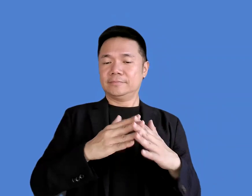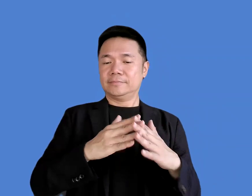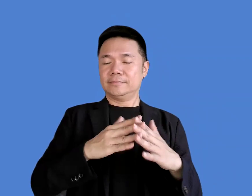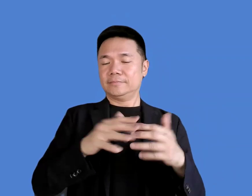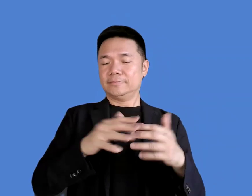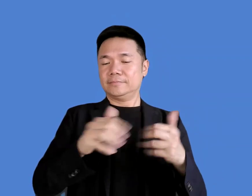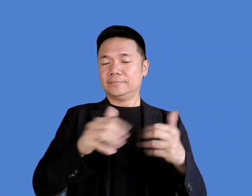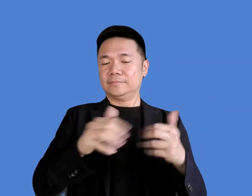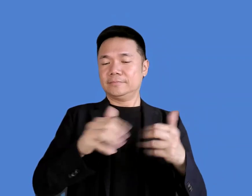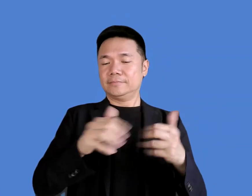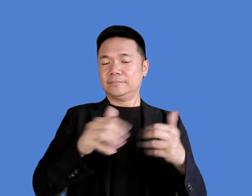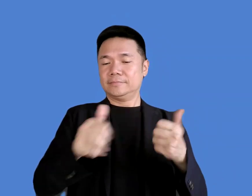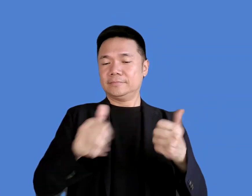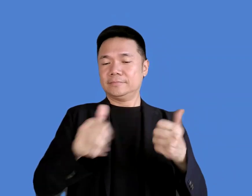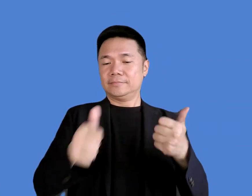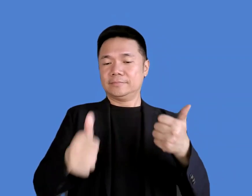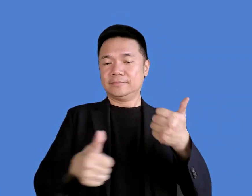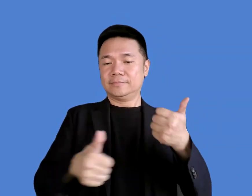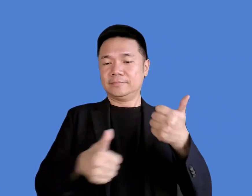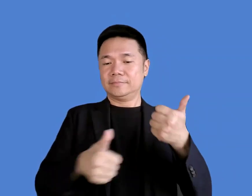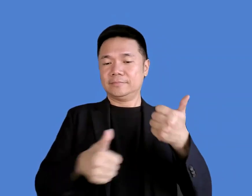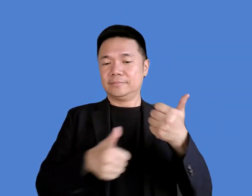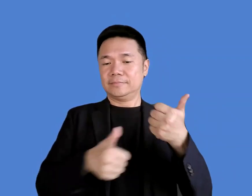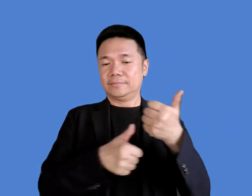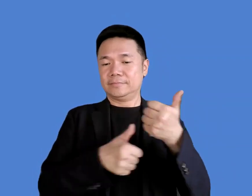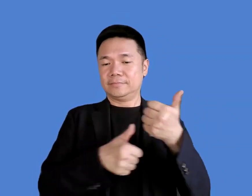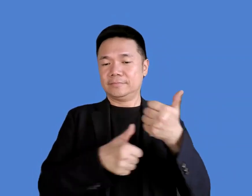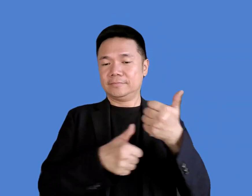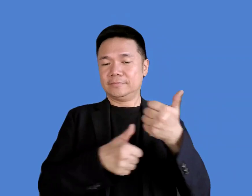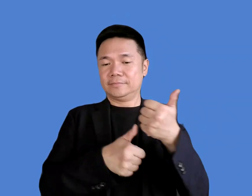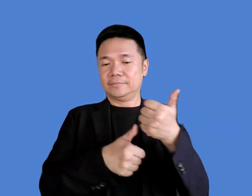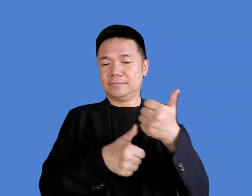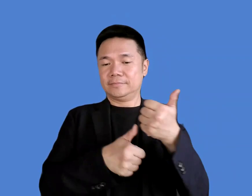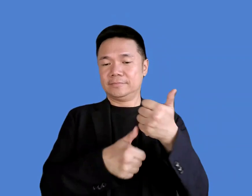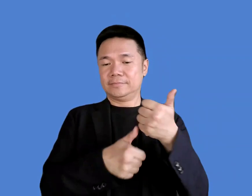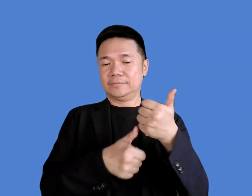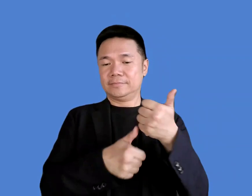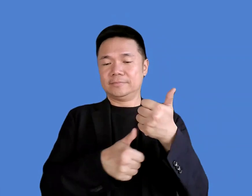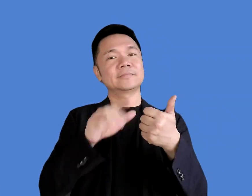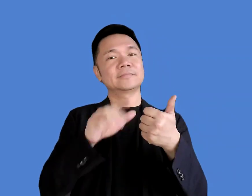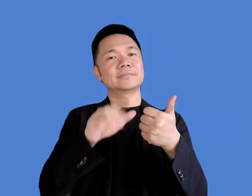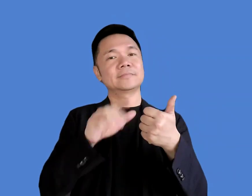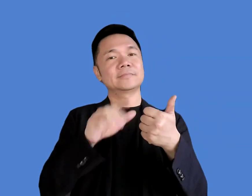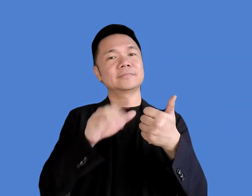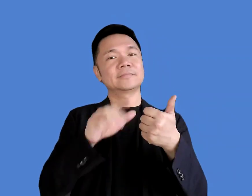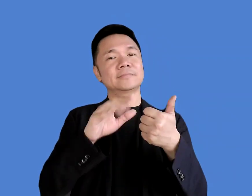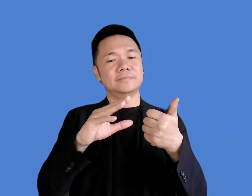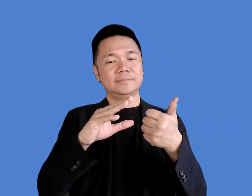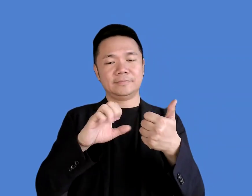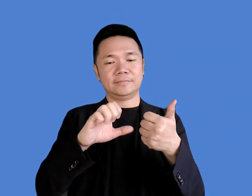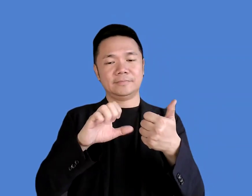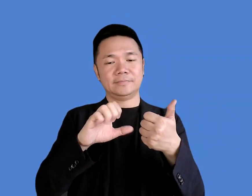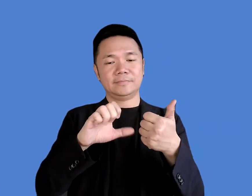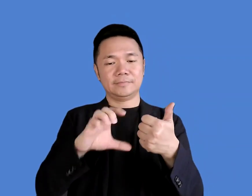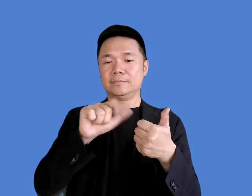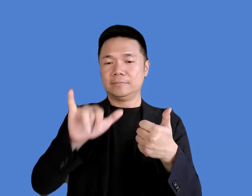Schmitz, who's the Managing Director of Base of the Pyramid Innovation Center, or BOP Inc. Okay, Sharmila, I will hand it over to